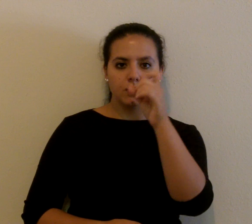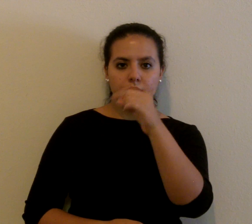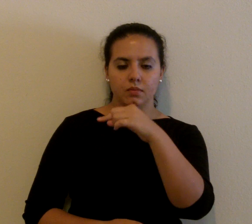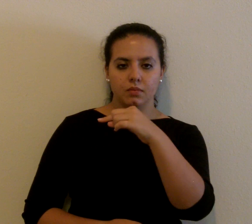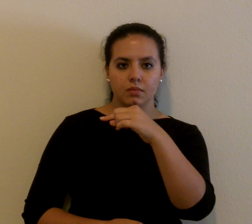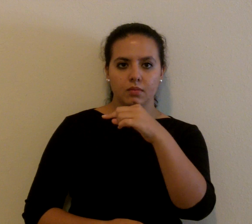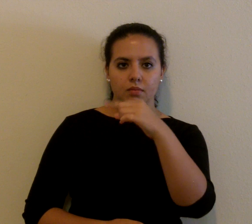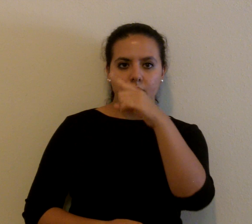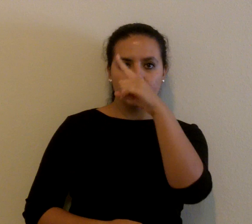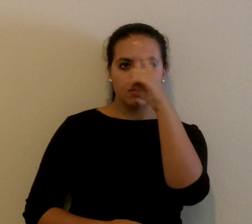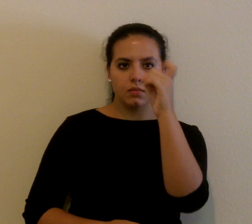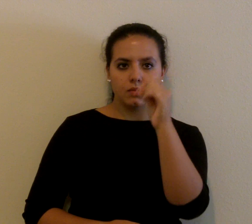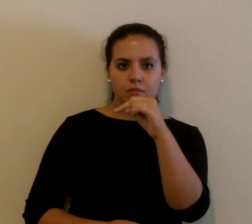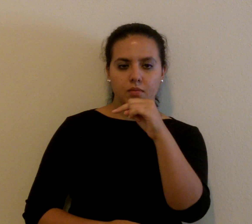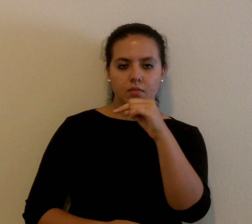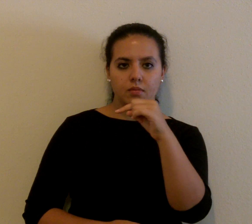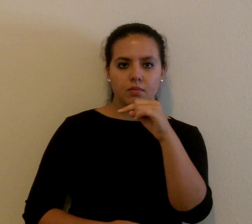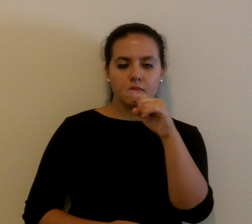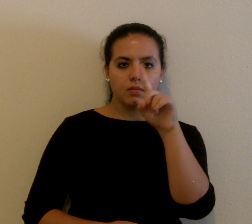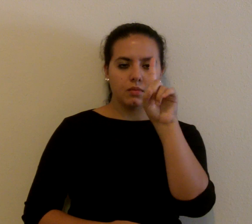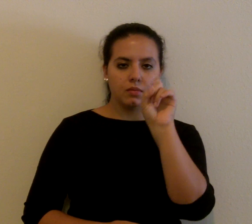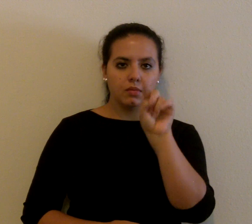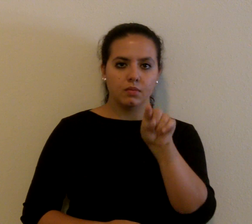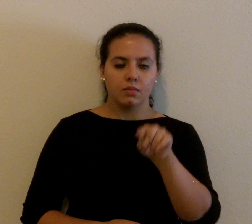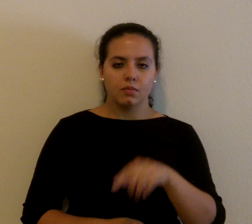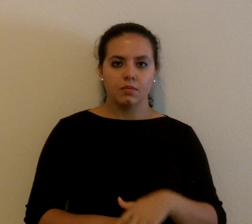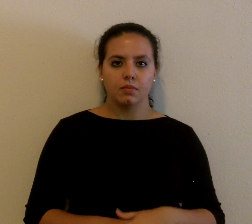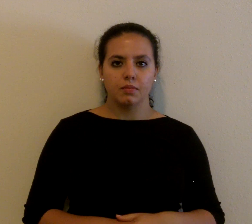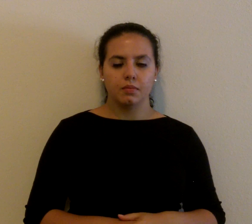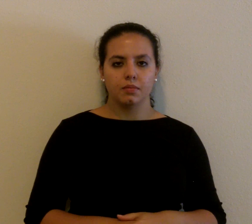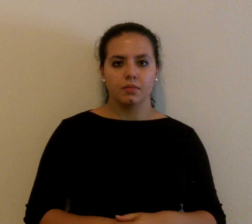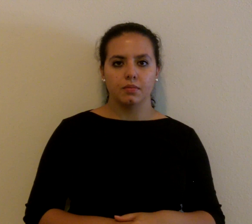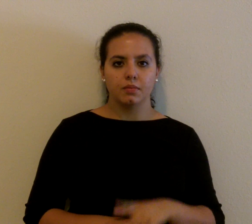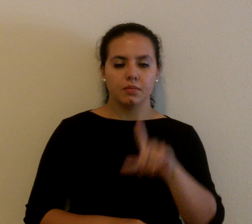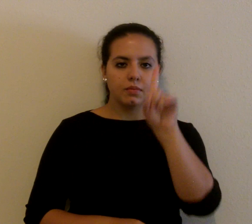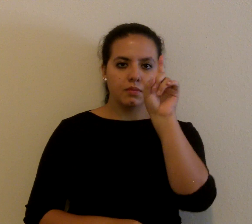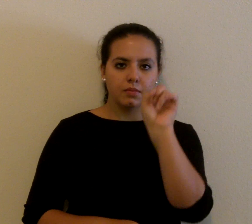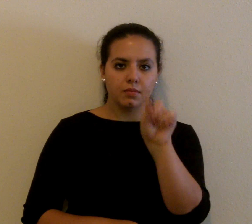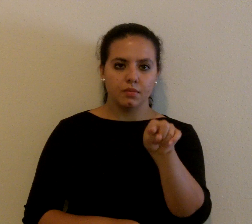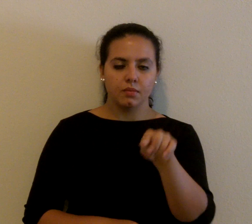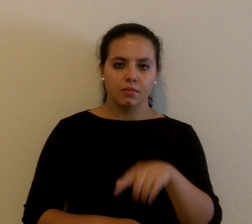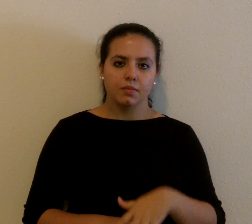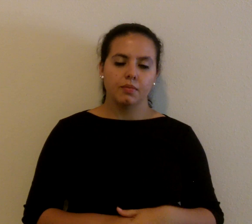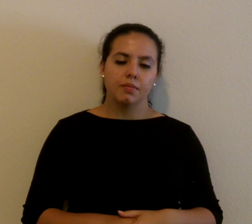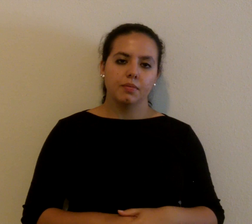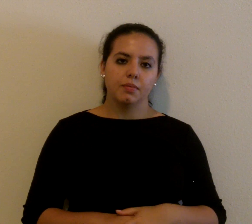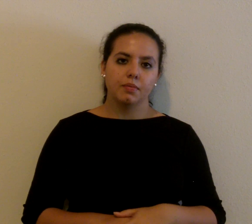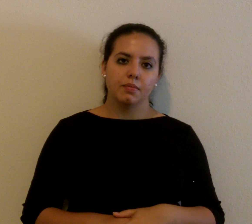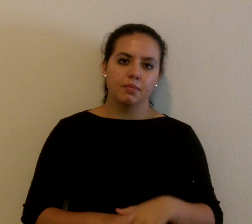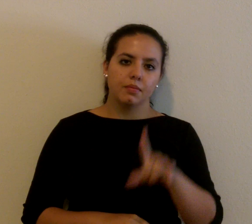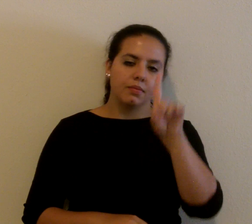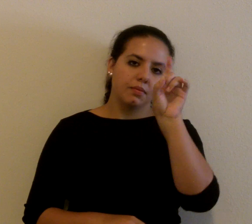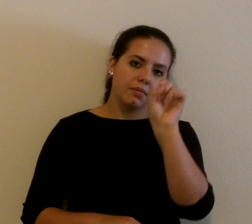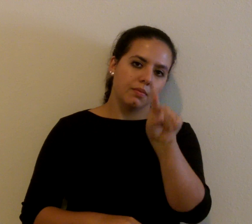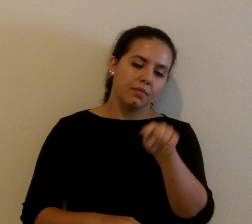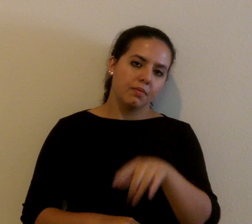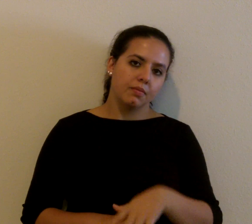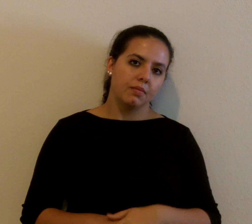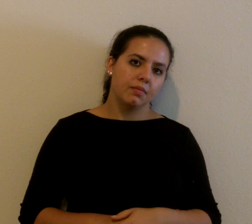do it sideways, you have a question mark. But now we're going to do it forward. So I want to ask you a question. So I'm asking you. But